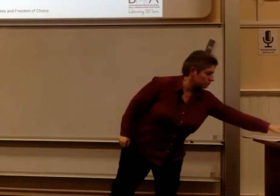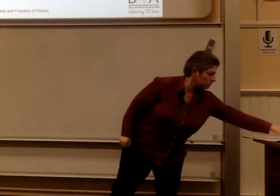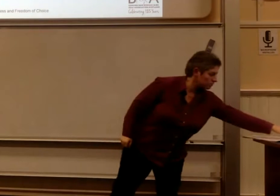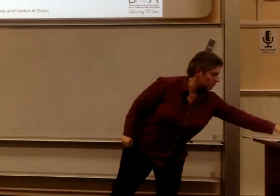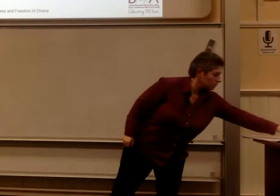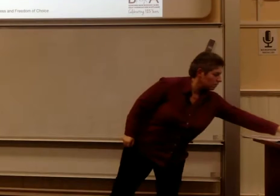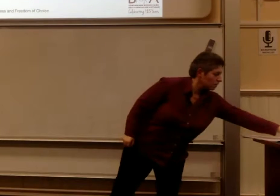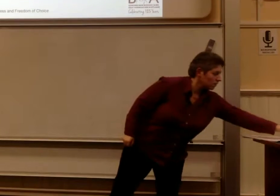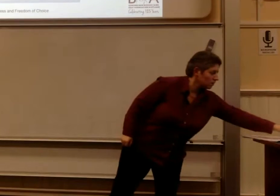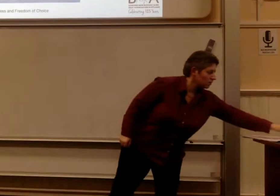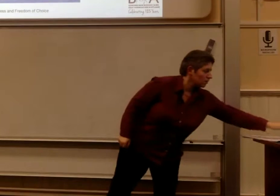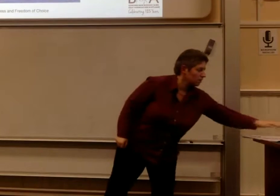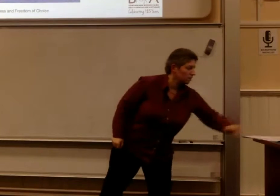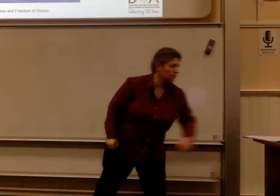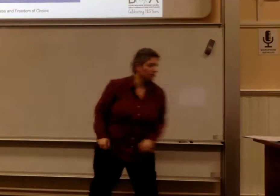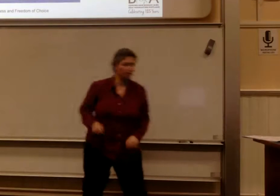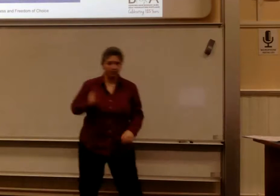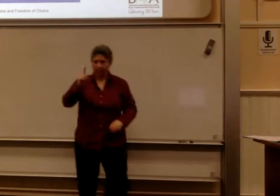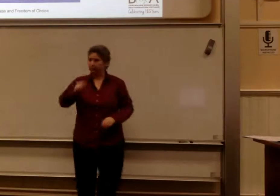points.